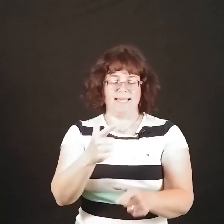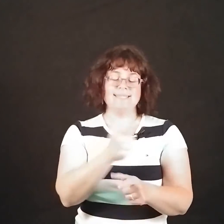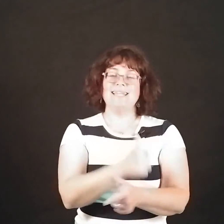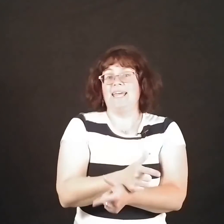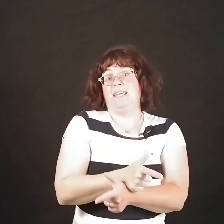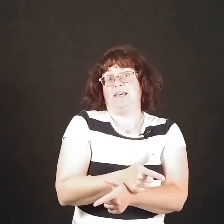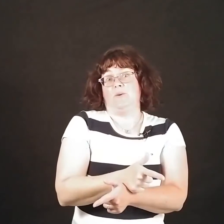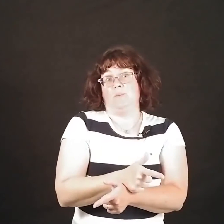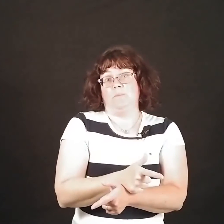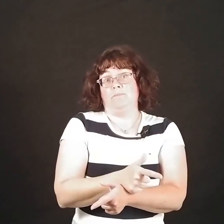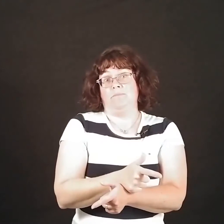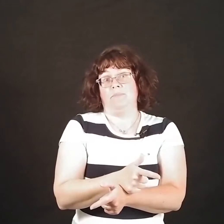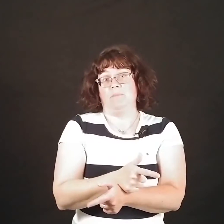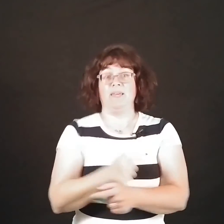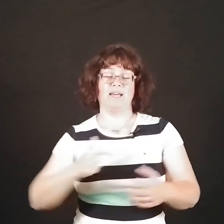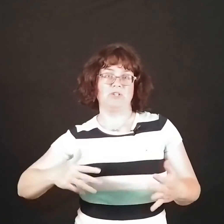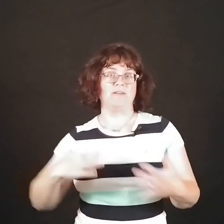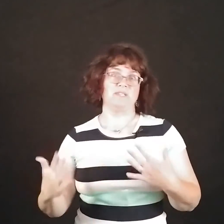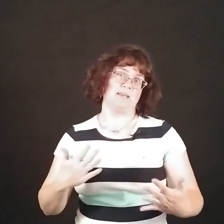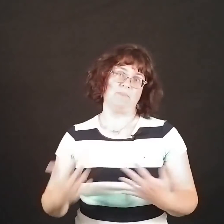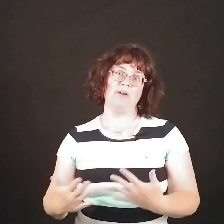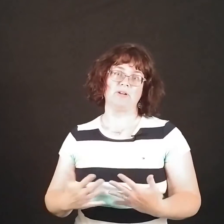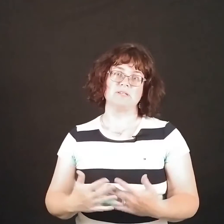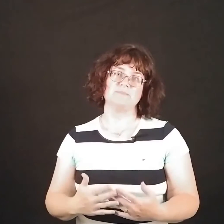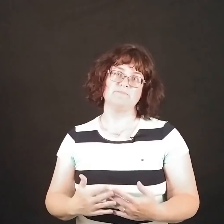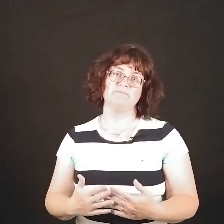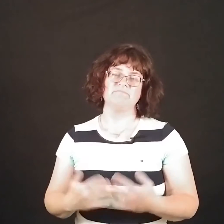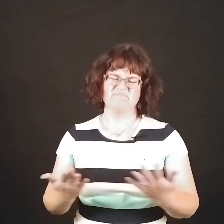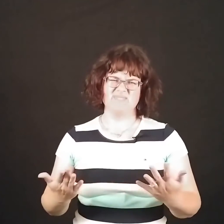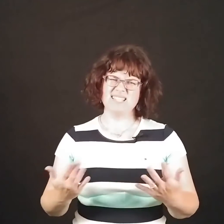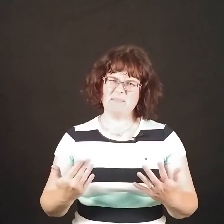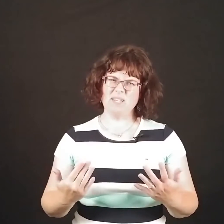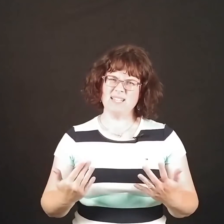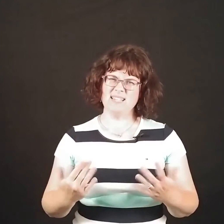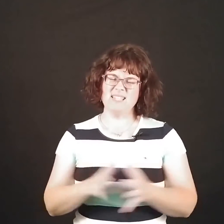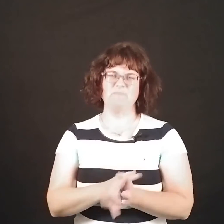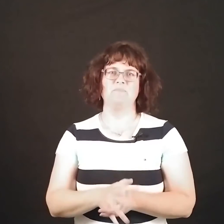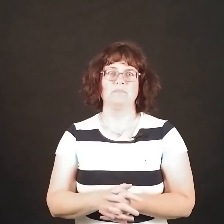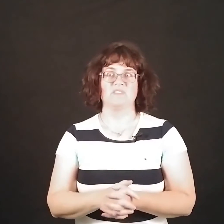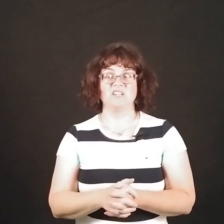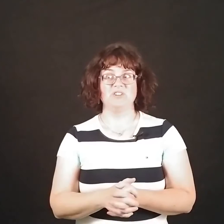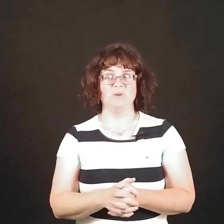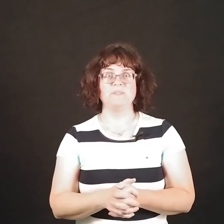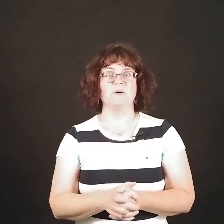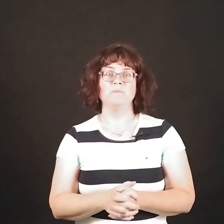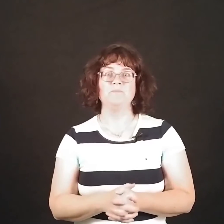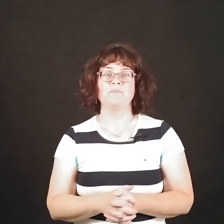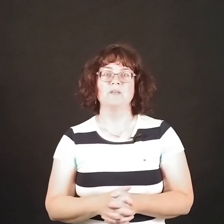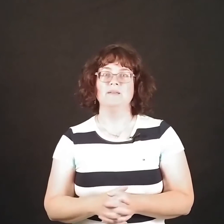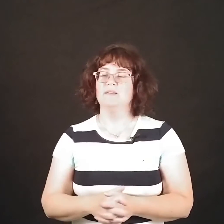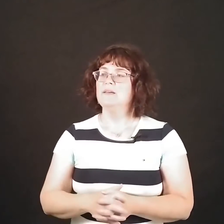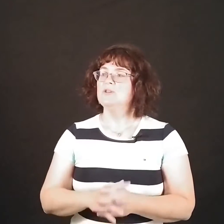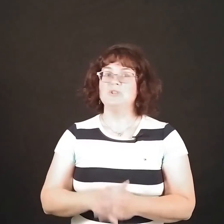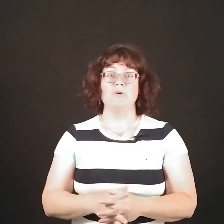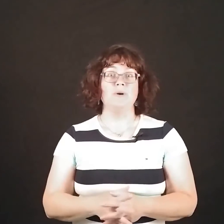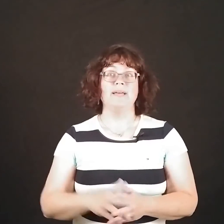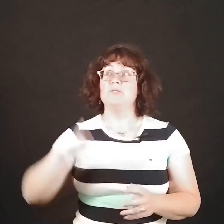he's like you because you have the same parents. Does that make sense? I sure hope so. So it